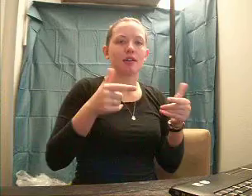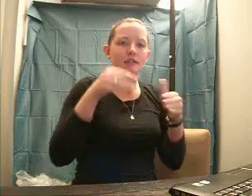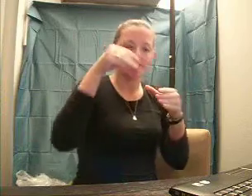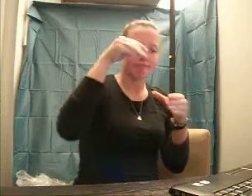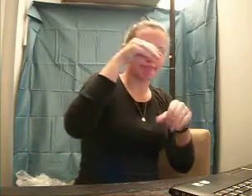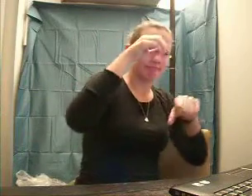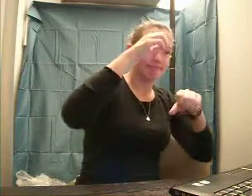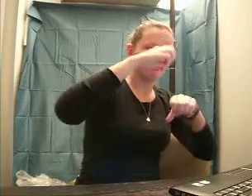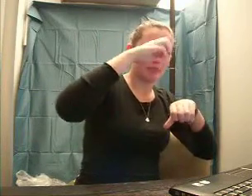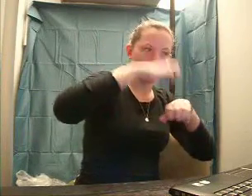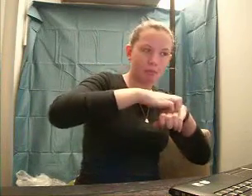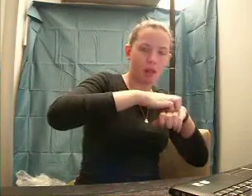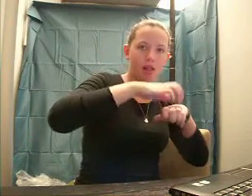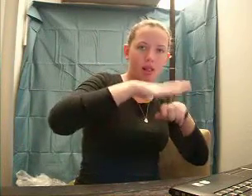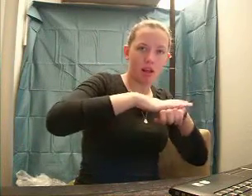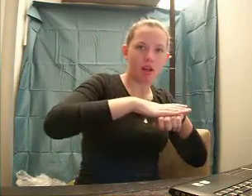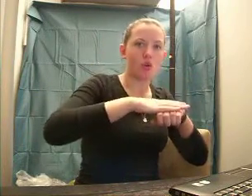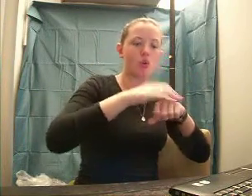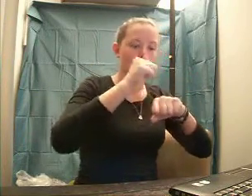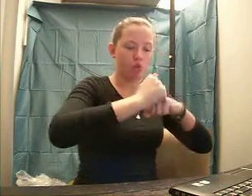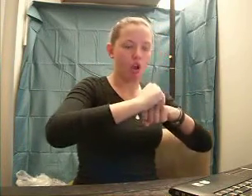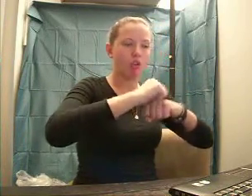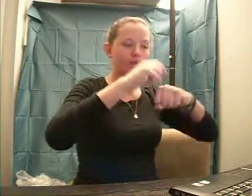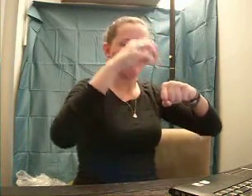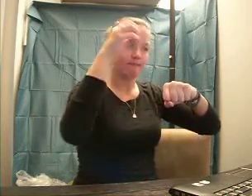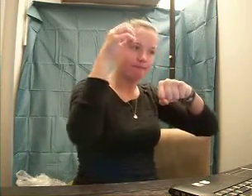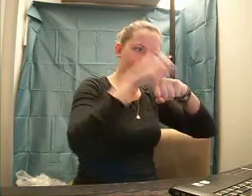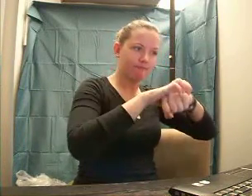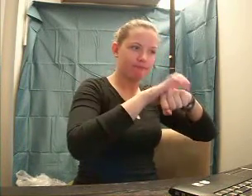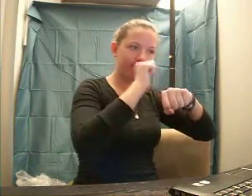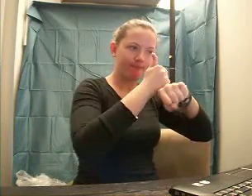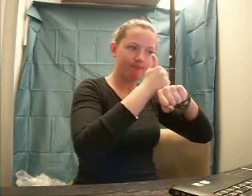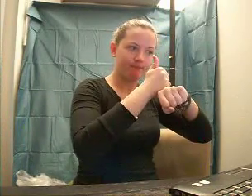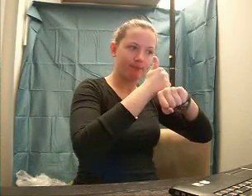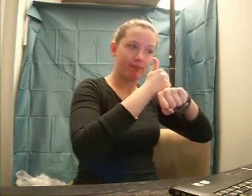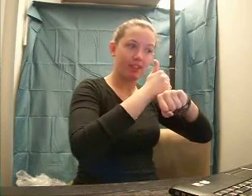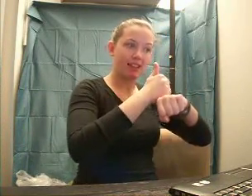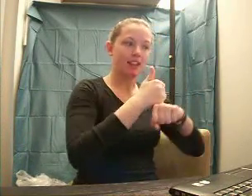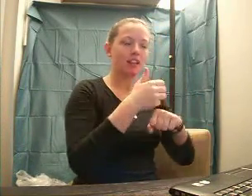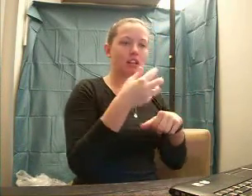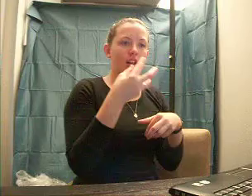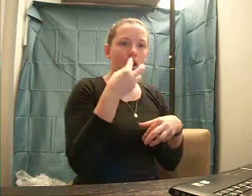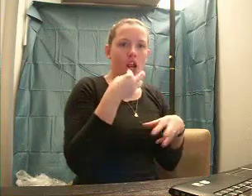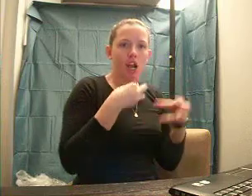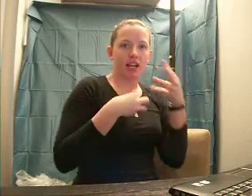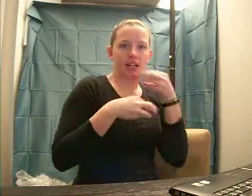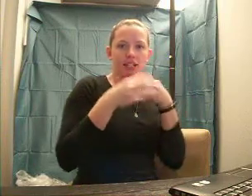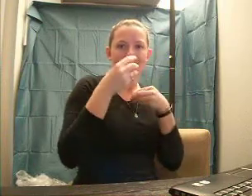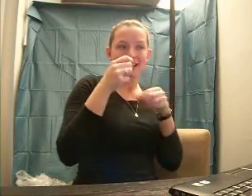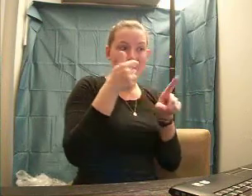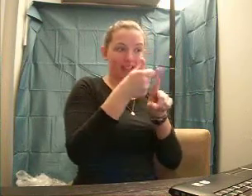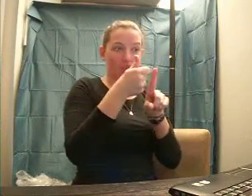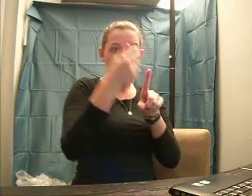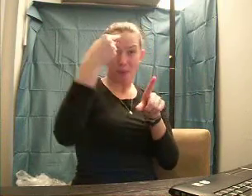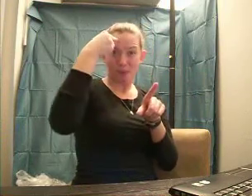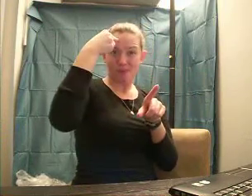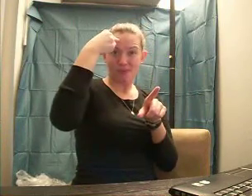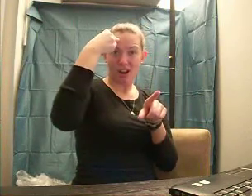does in implanting on that rock, which it never leaves, is to digest its own brain and nervous system for food.